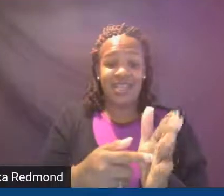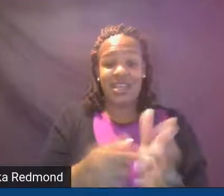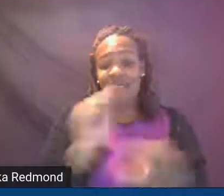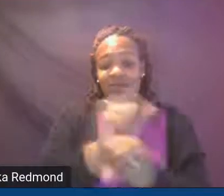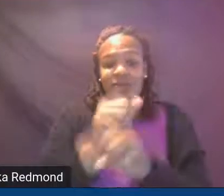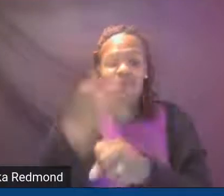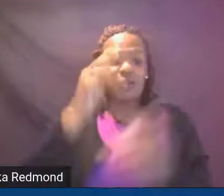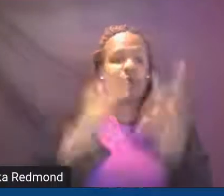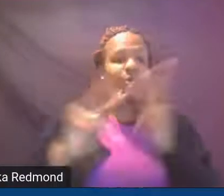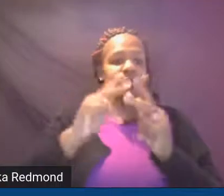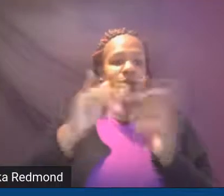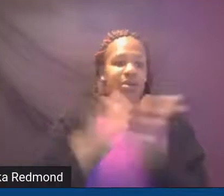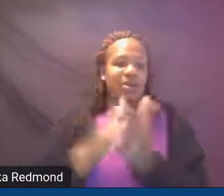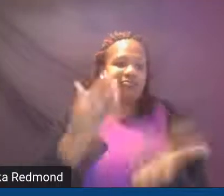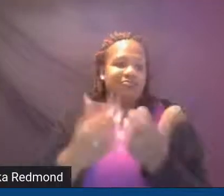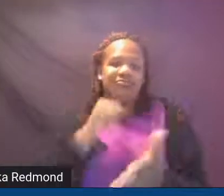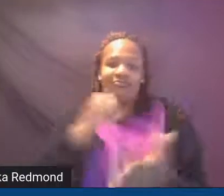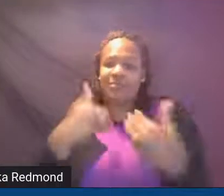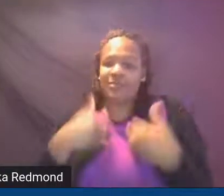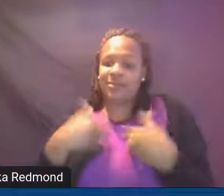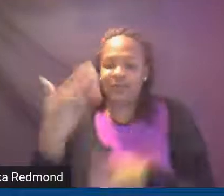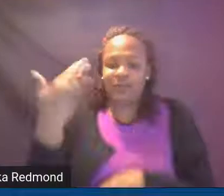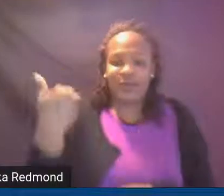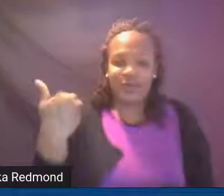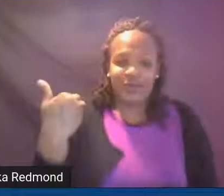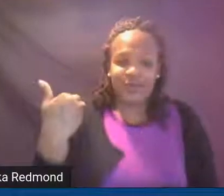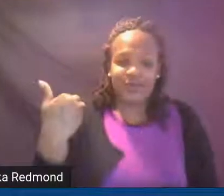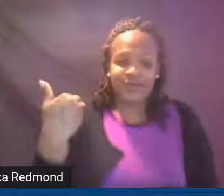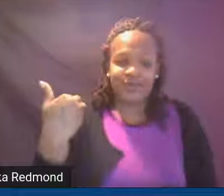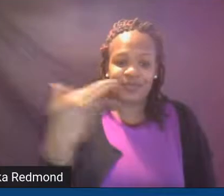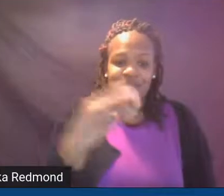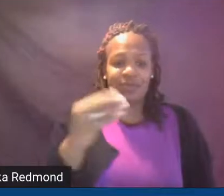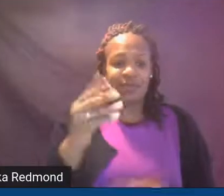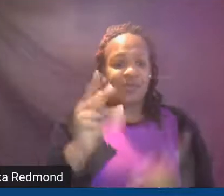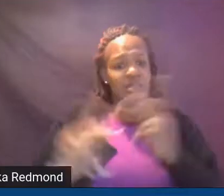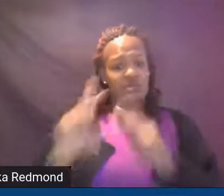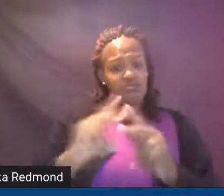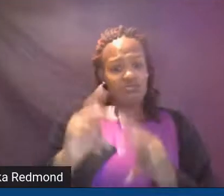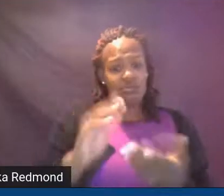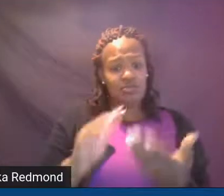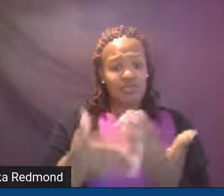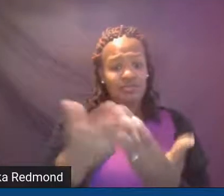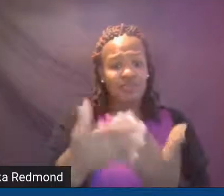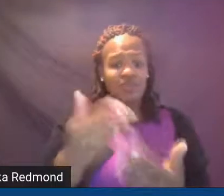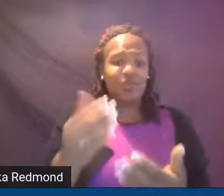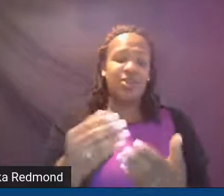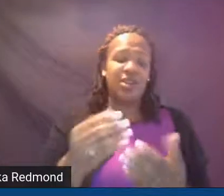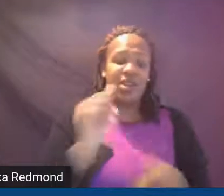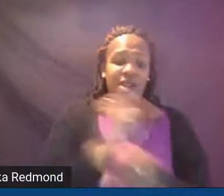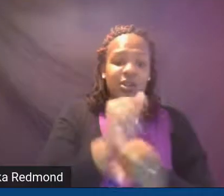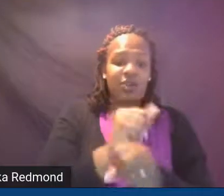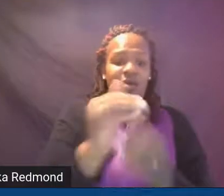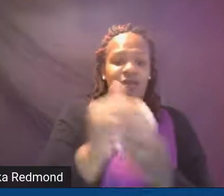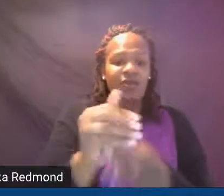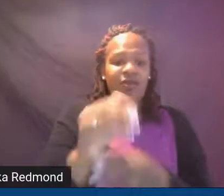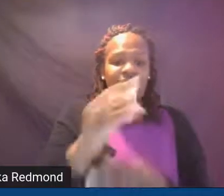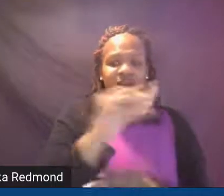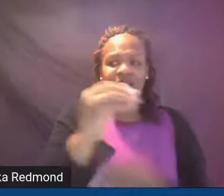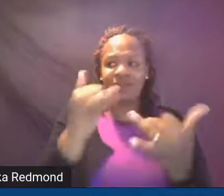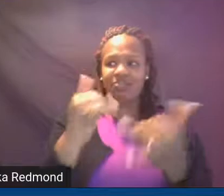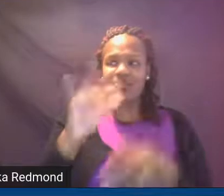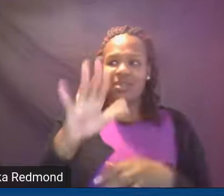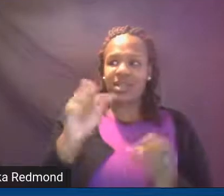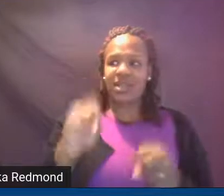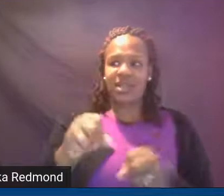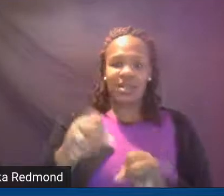have for businesses and people who run extended workforce programs is to look at everything through that lens, in